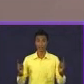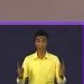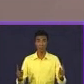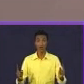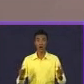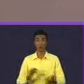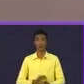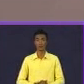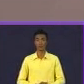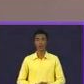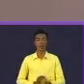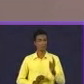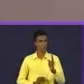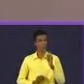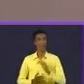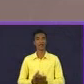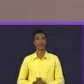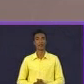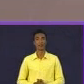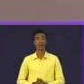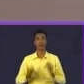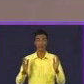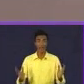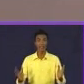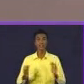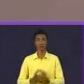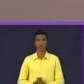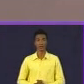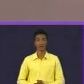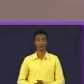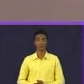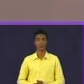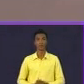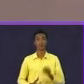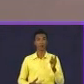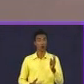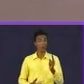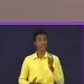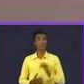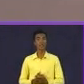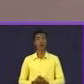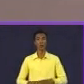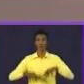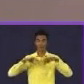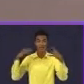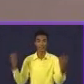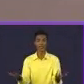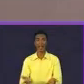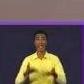sum of, more than, finding the total. But all these mean we must add